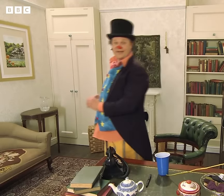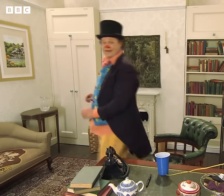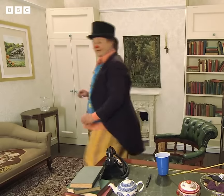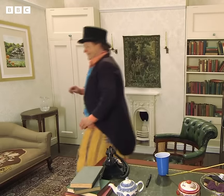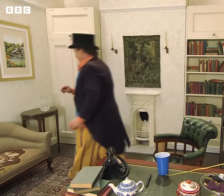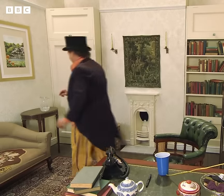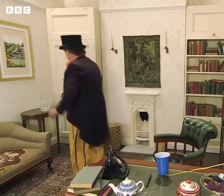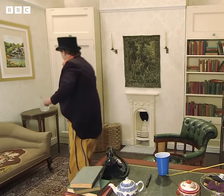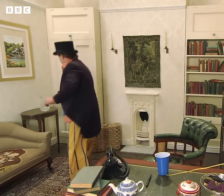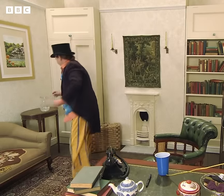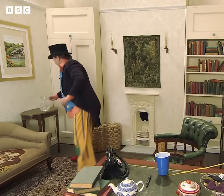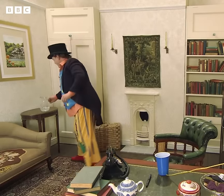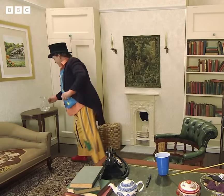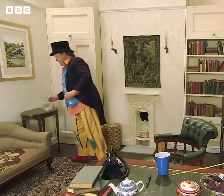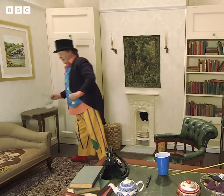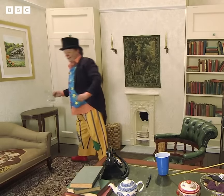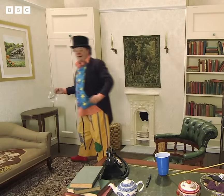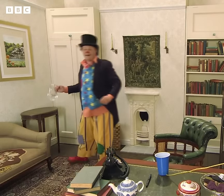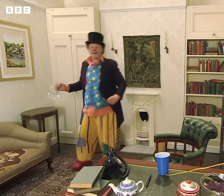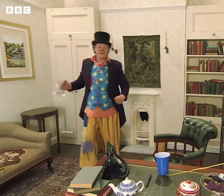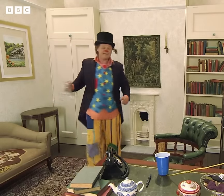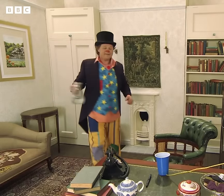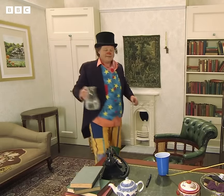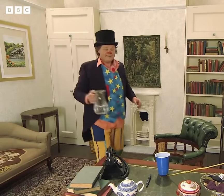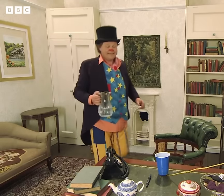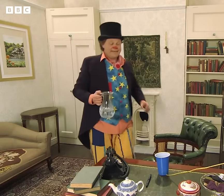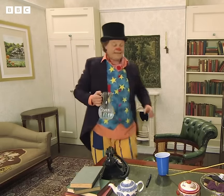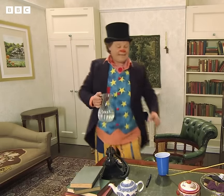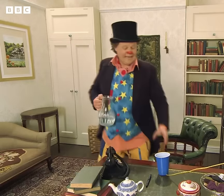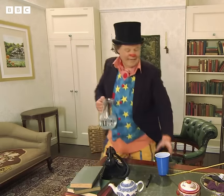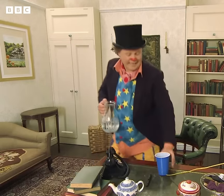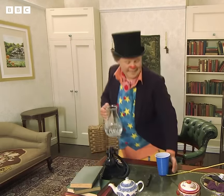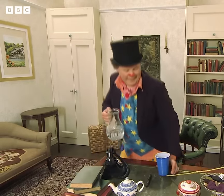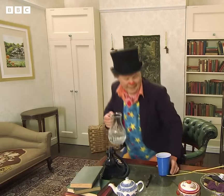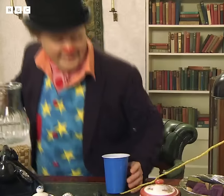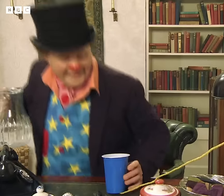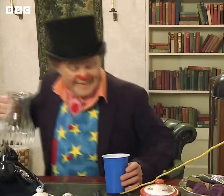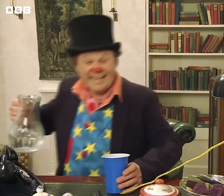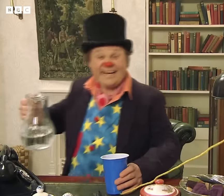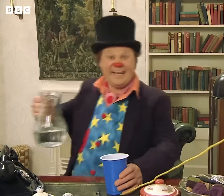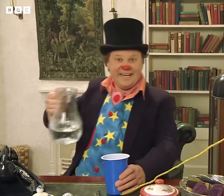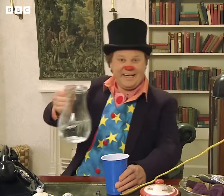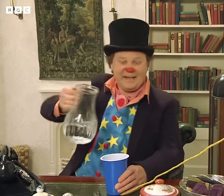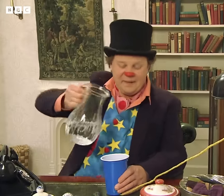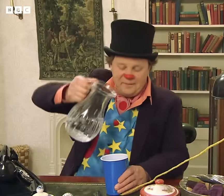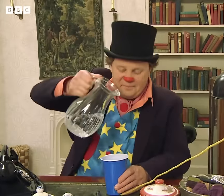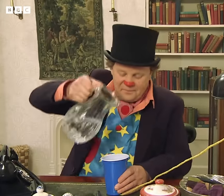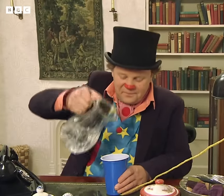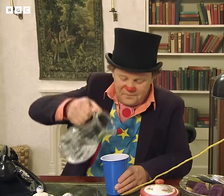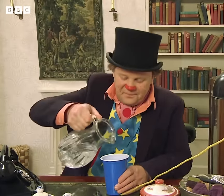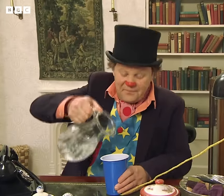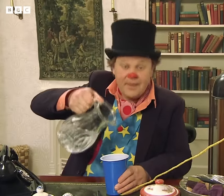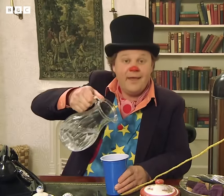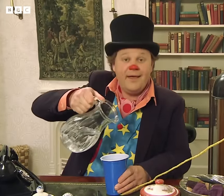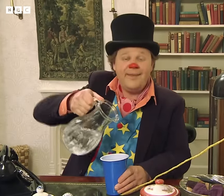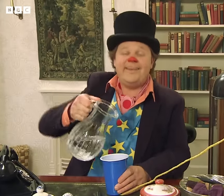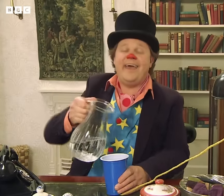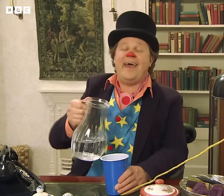jug. There we are. Yeah, now. Lord Tumble?